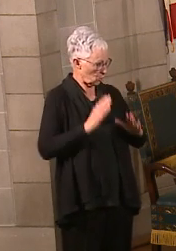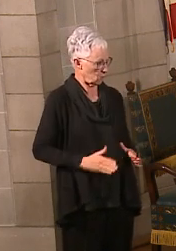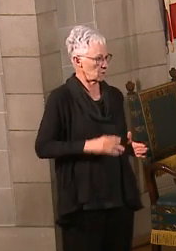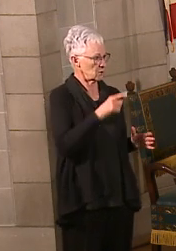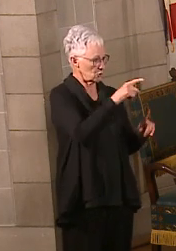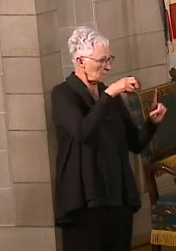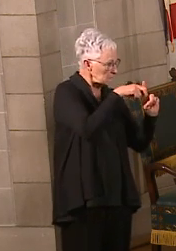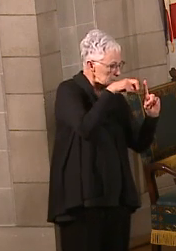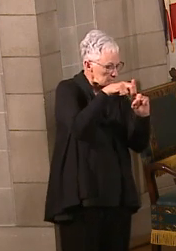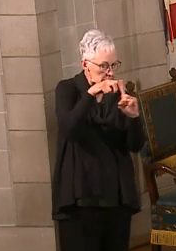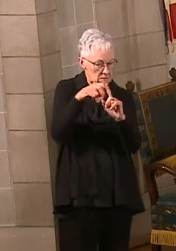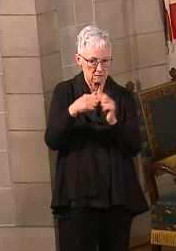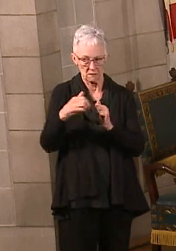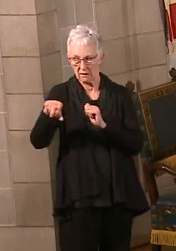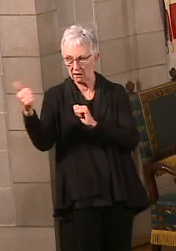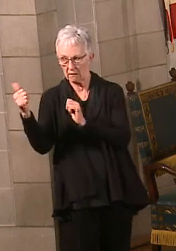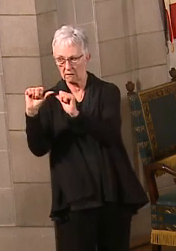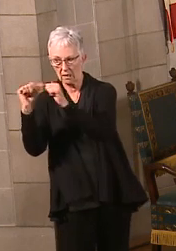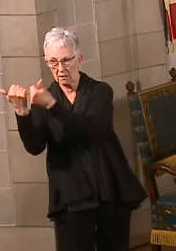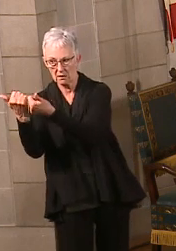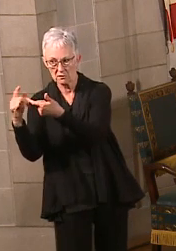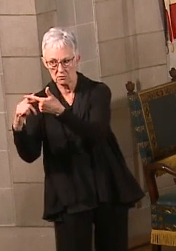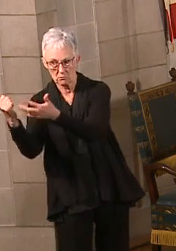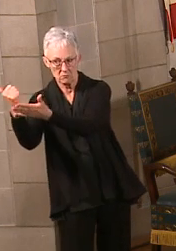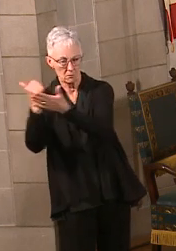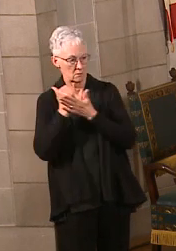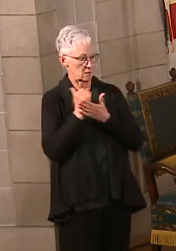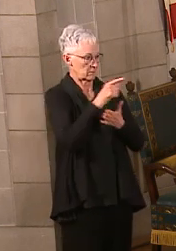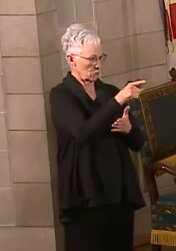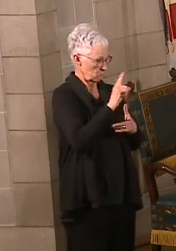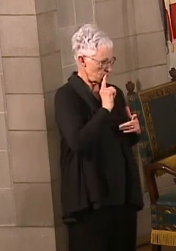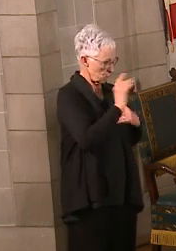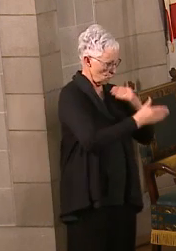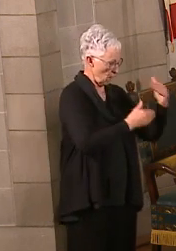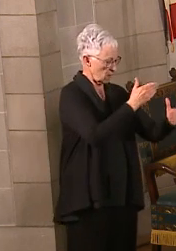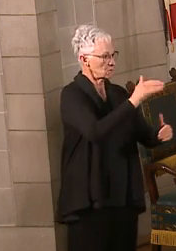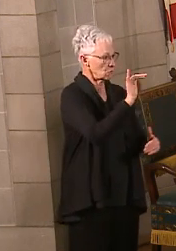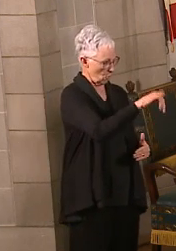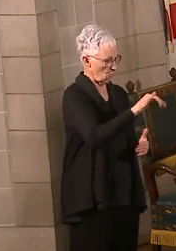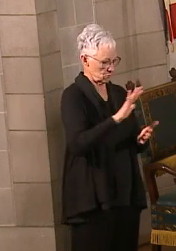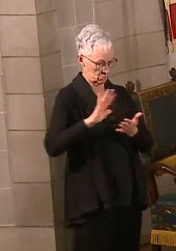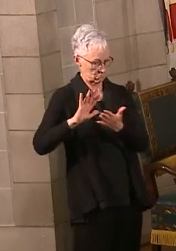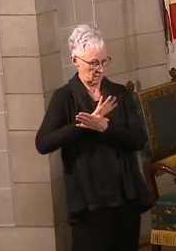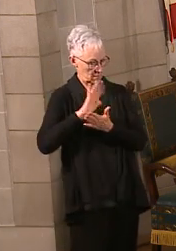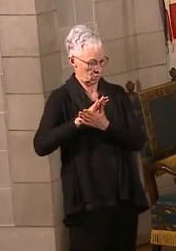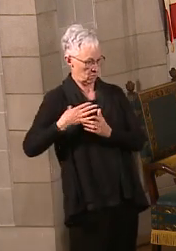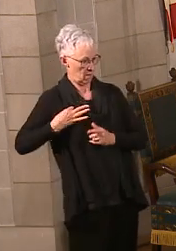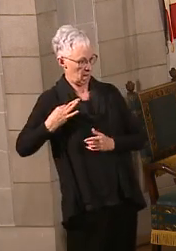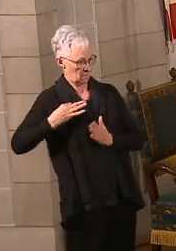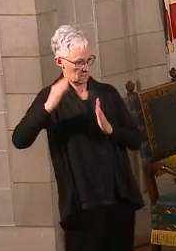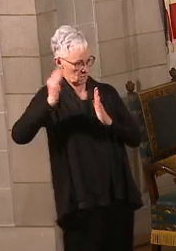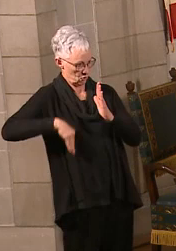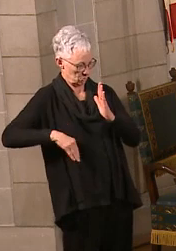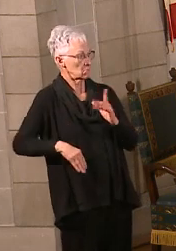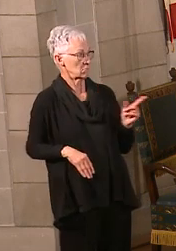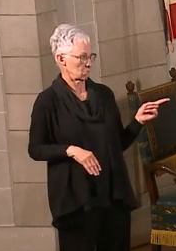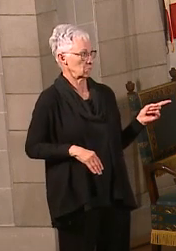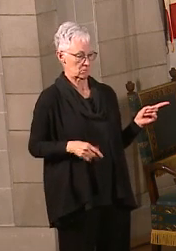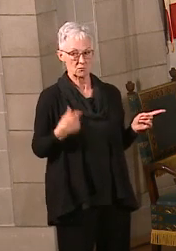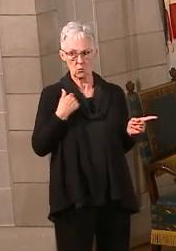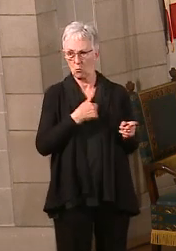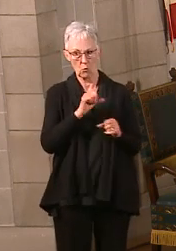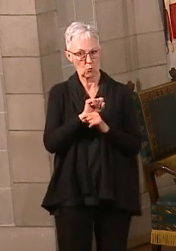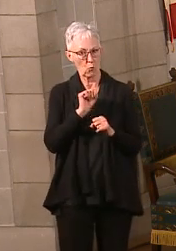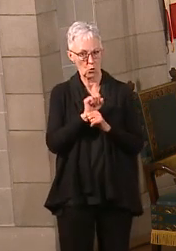outside resources as well to be able to help get adjudicators for those applications. Is that accurate? That is absolutely accurate. Great. So we are working to staff that up so we can process